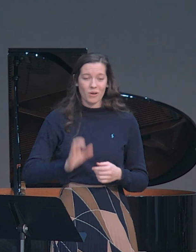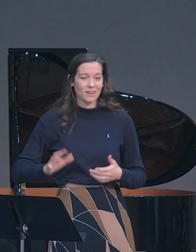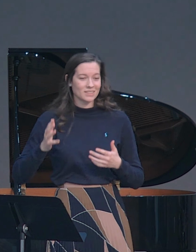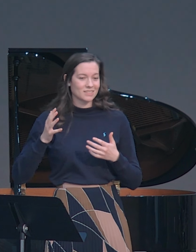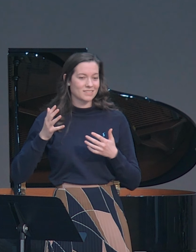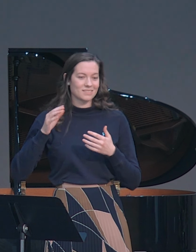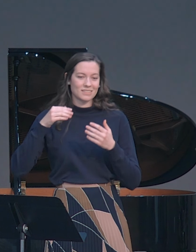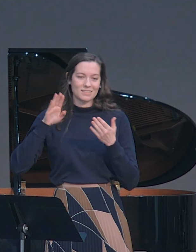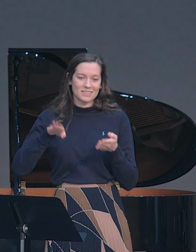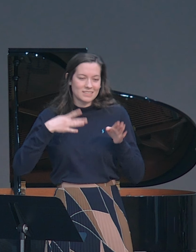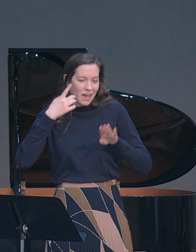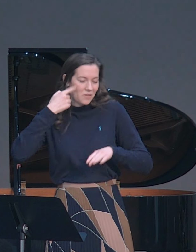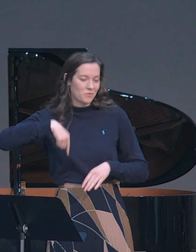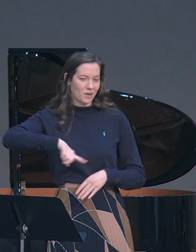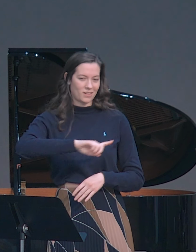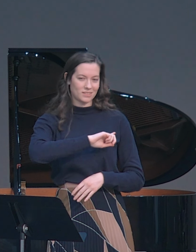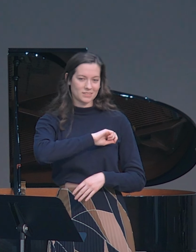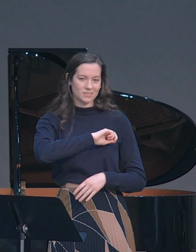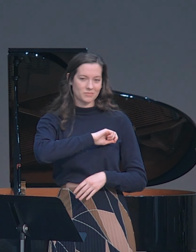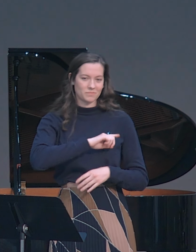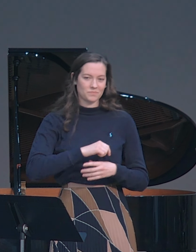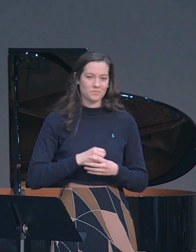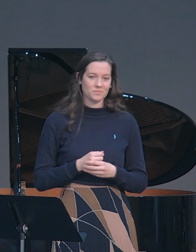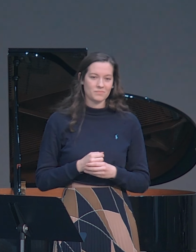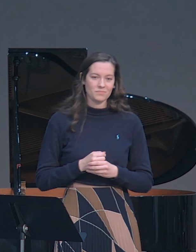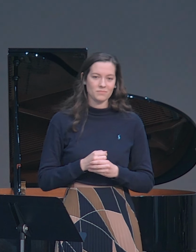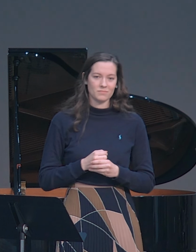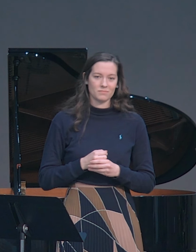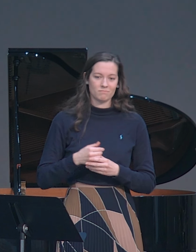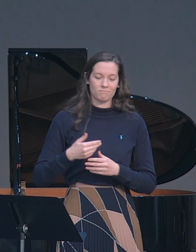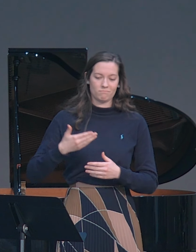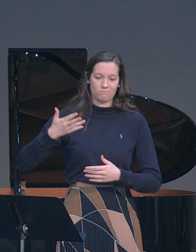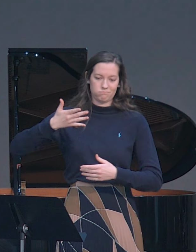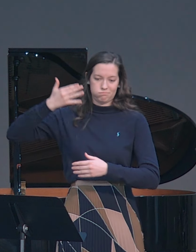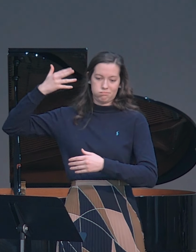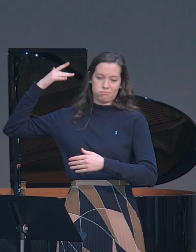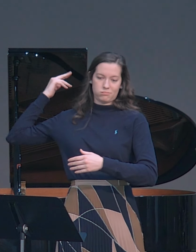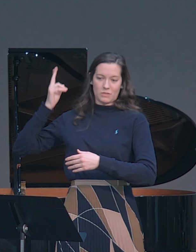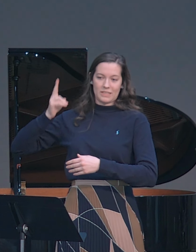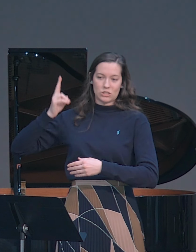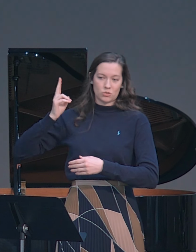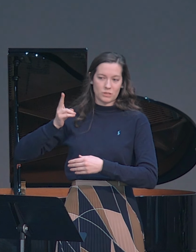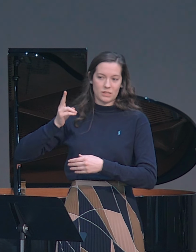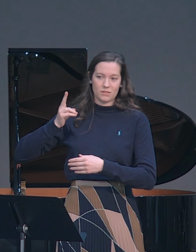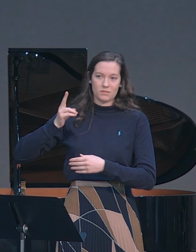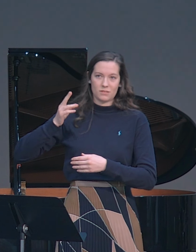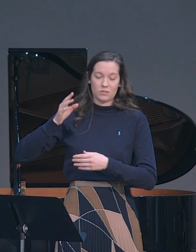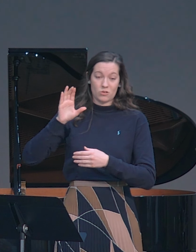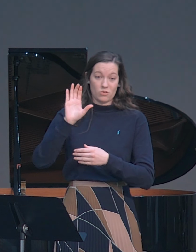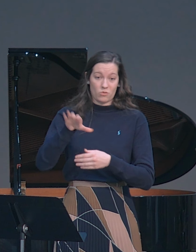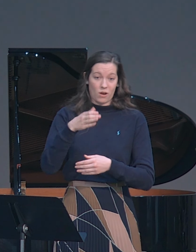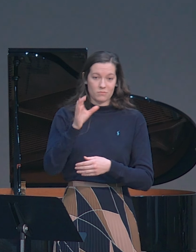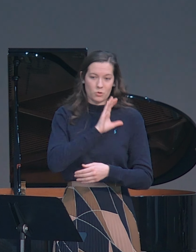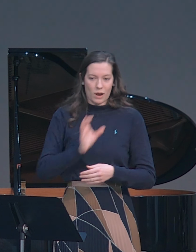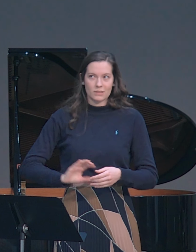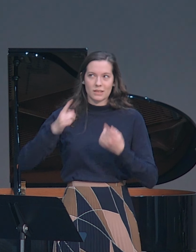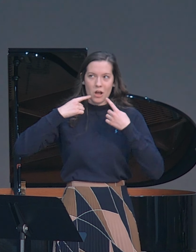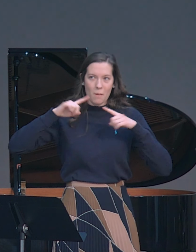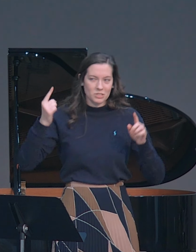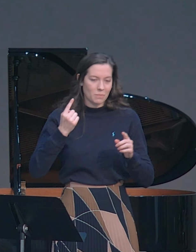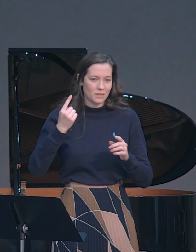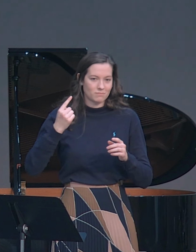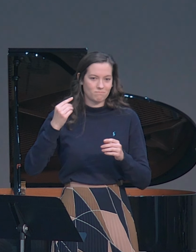us." Christ accomplished a feat that no other has ever done in history. He conquered